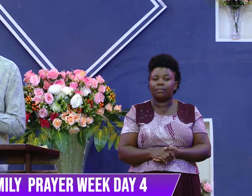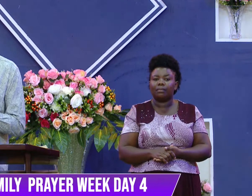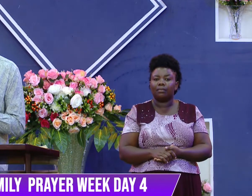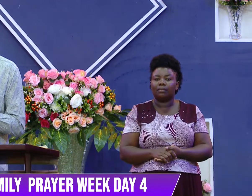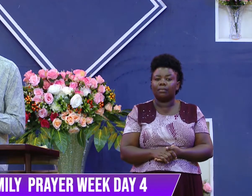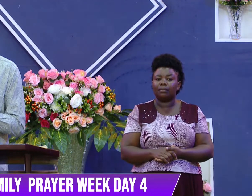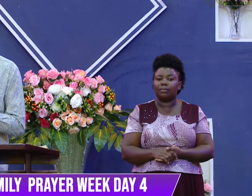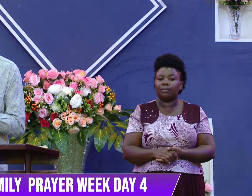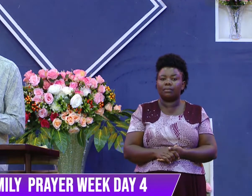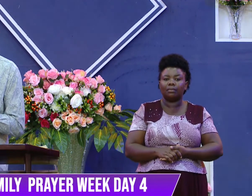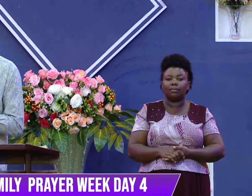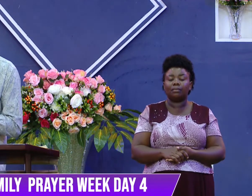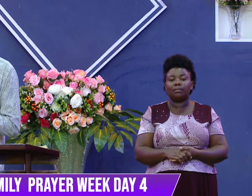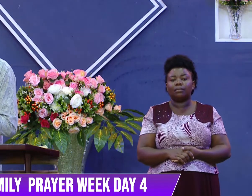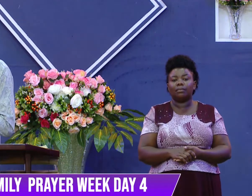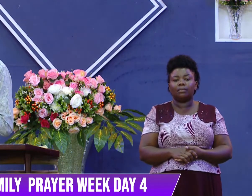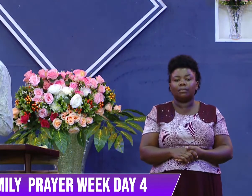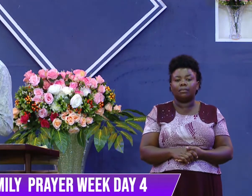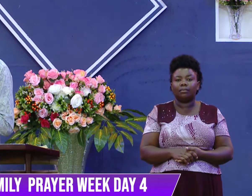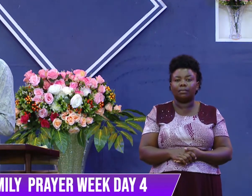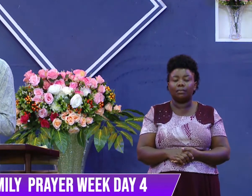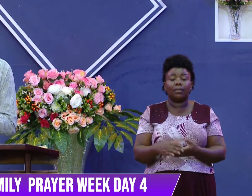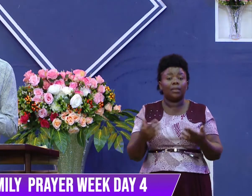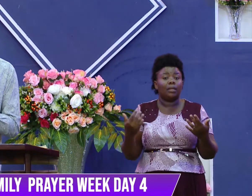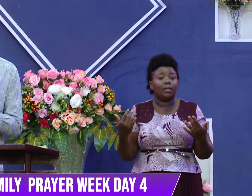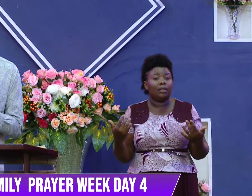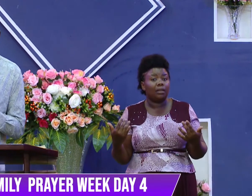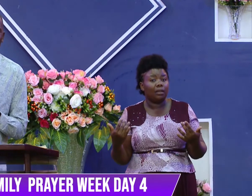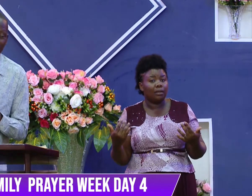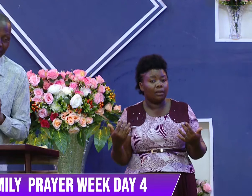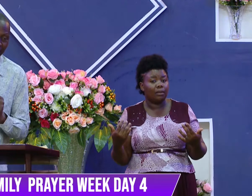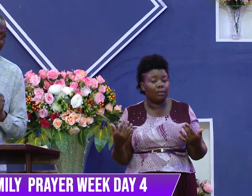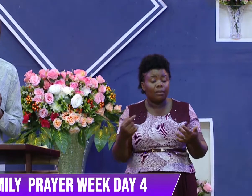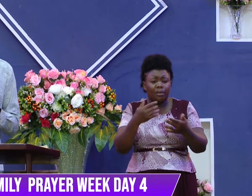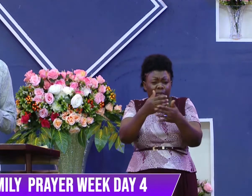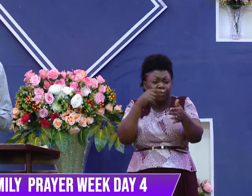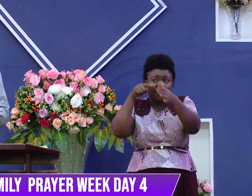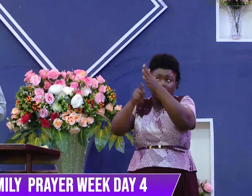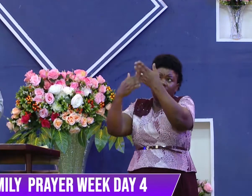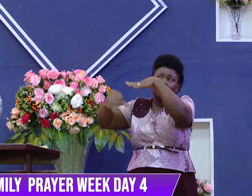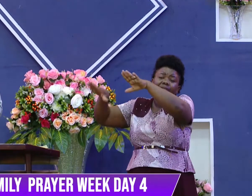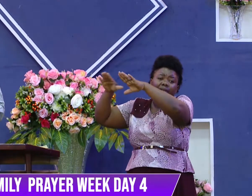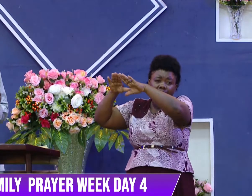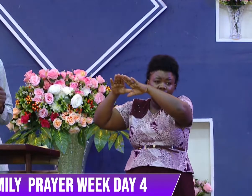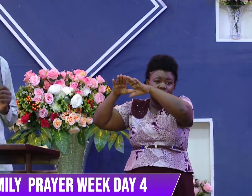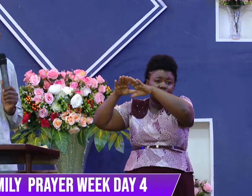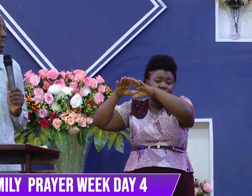people Israel. I will spare them no longer. Kati nga tonnaba kuyingira ggulu Therefore, before entering